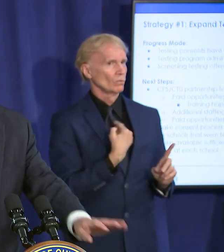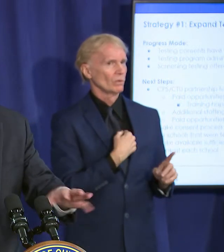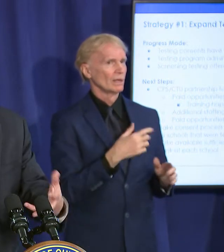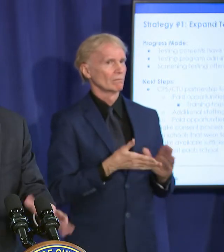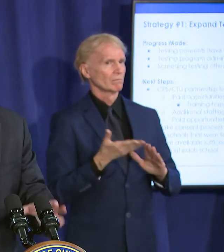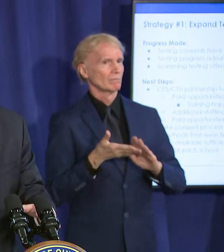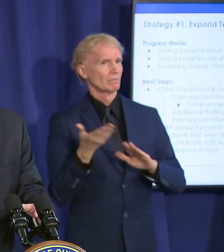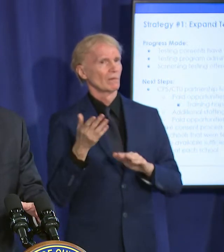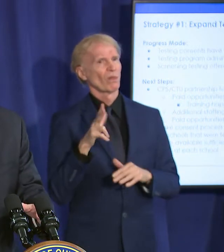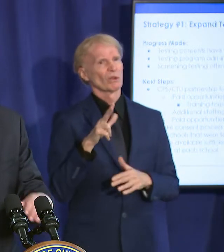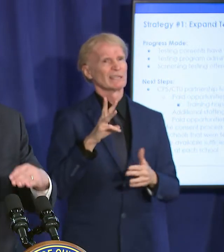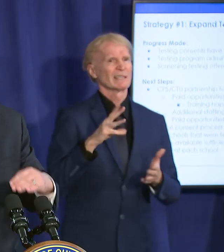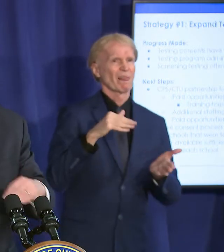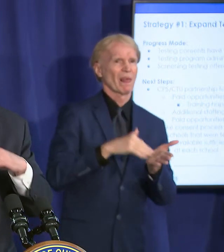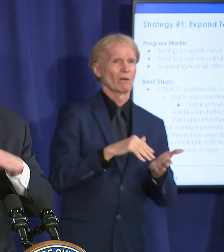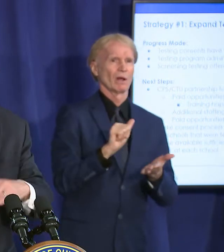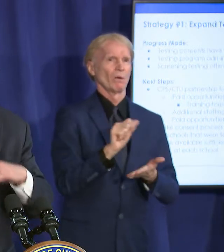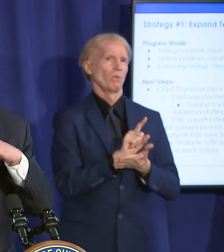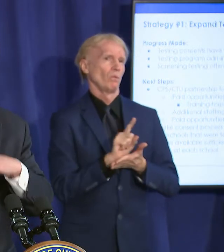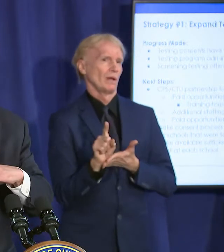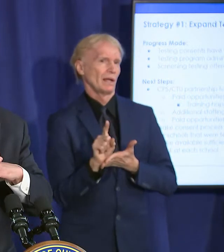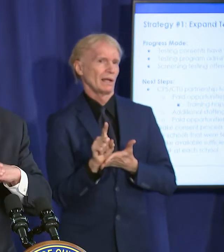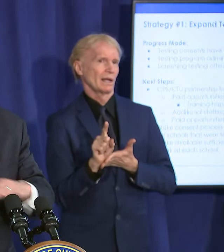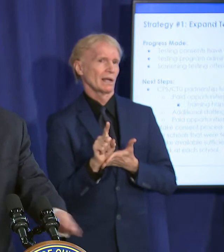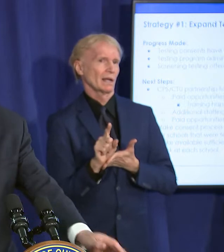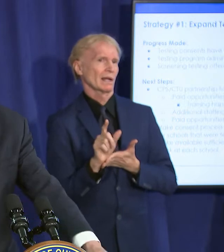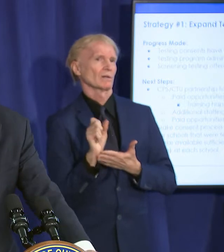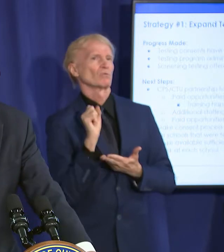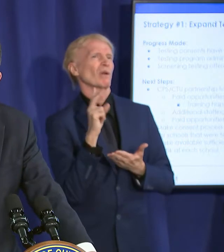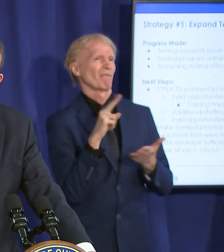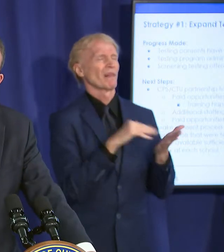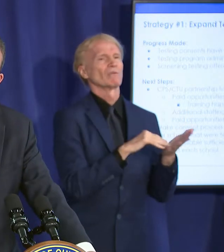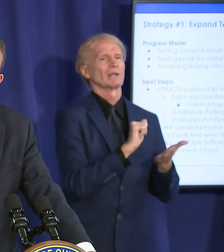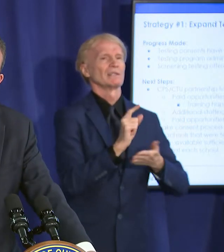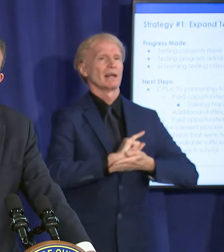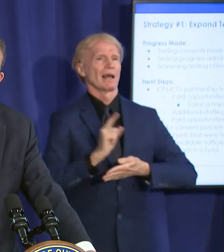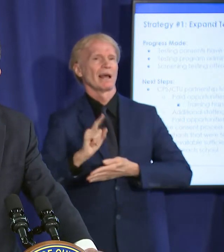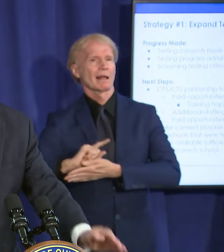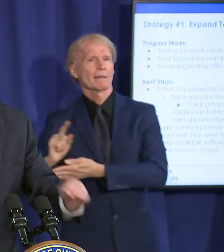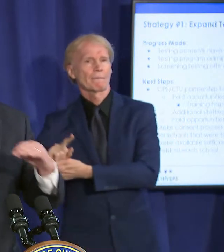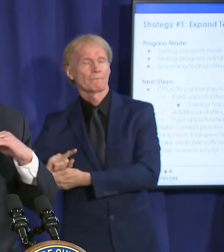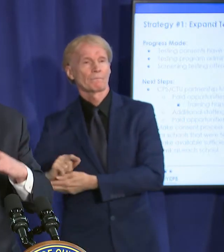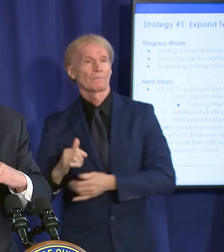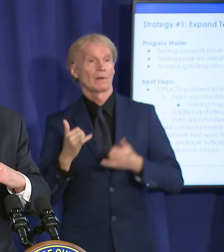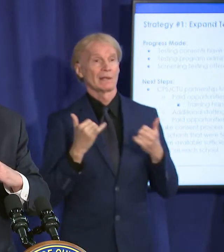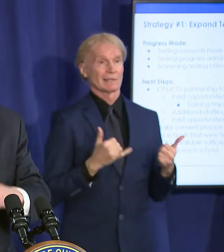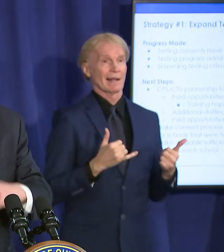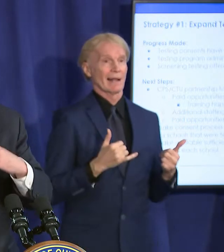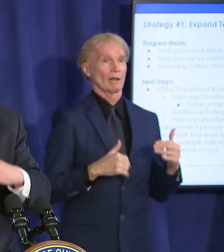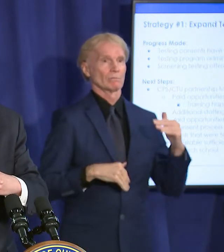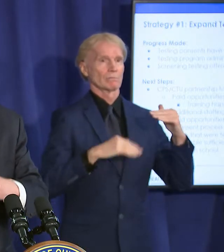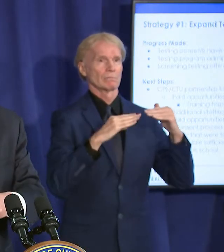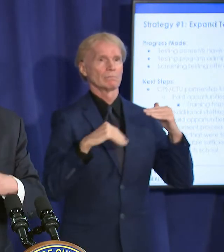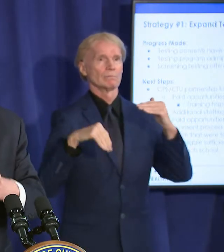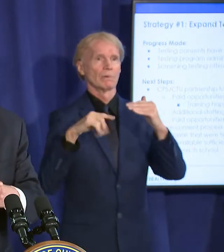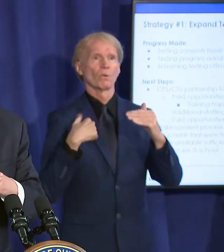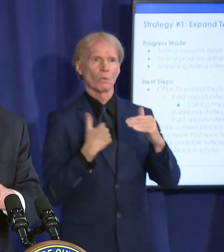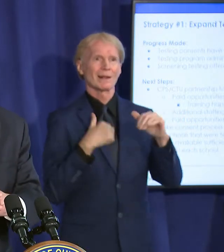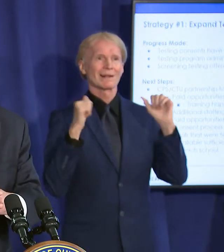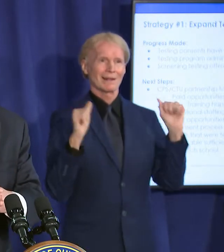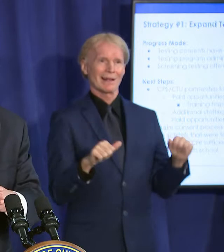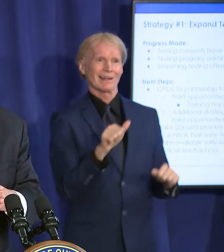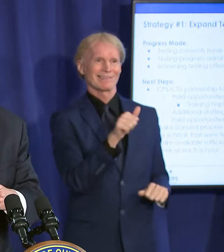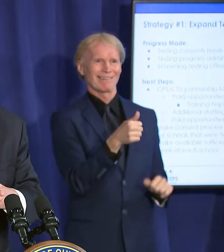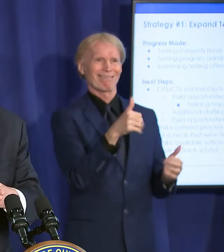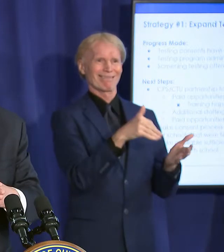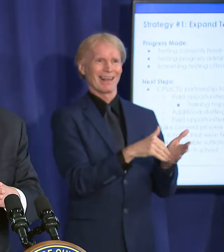schools at 36,000. So that's about a 12,000 a day. We're now hitting the capacity that we can sustain a minimum of 10,000